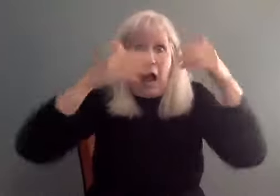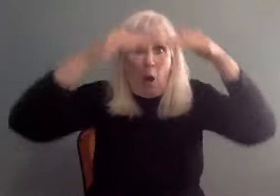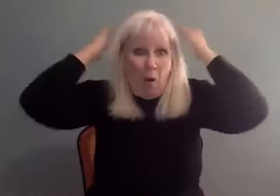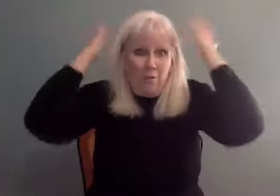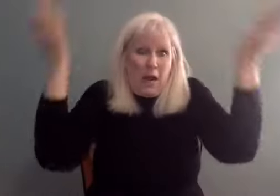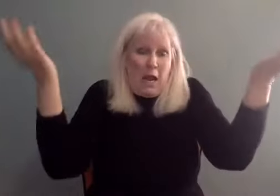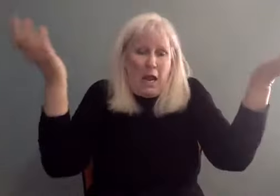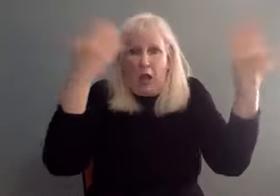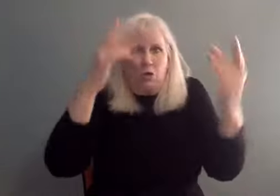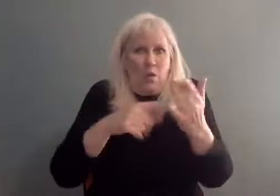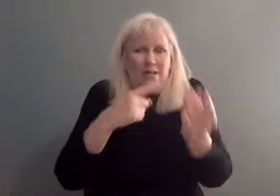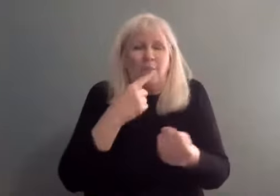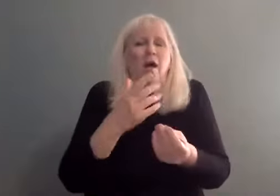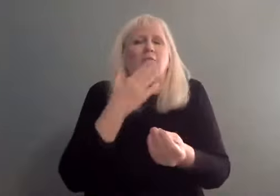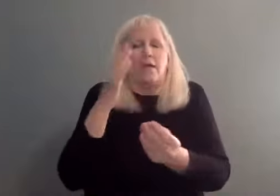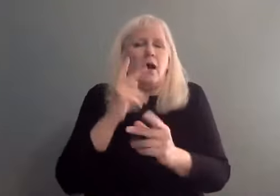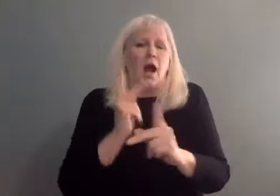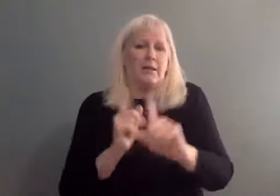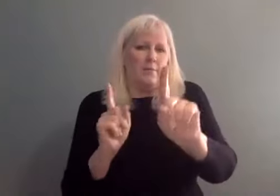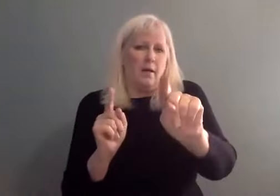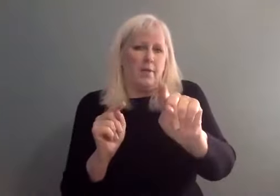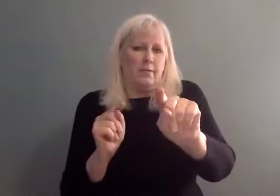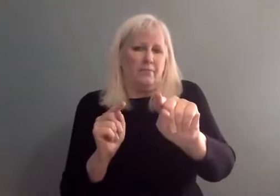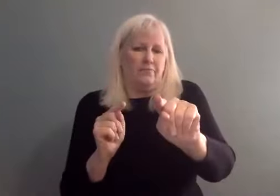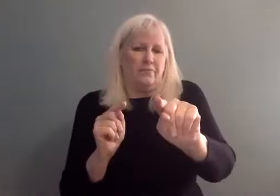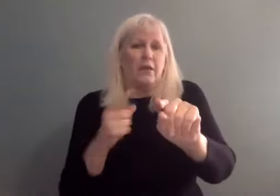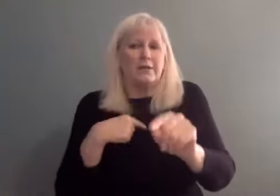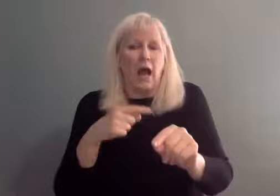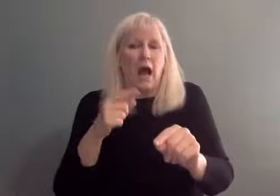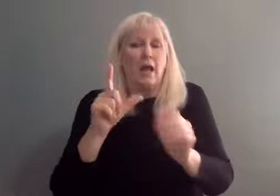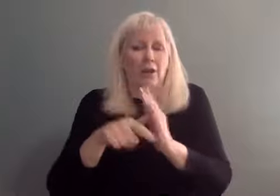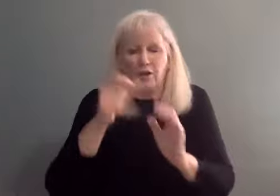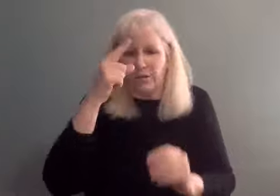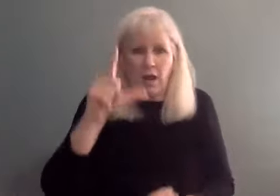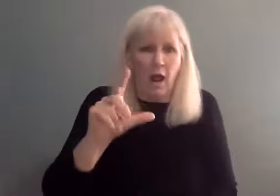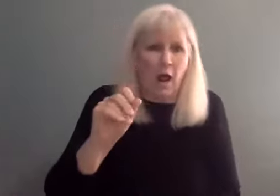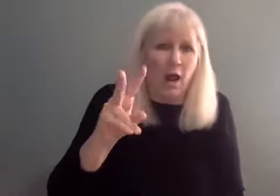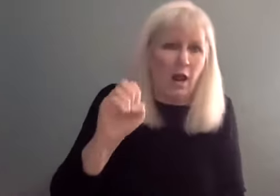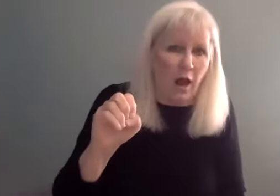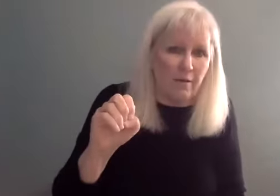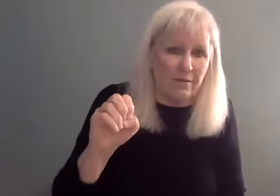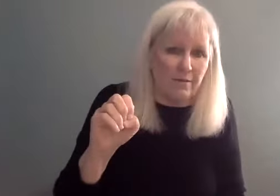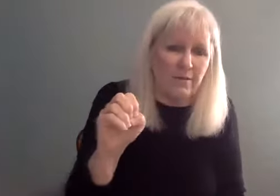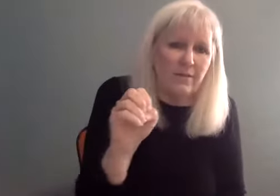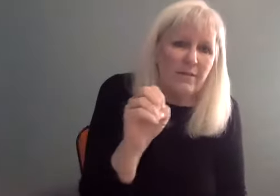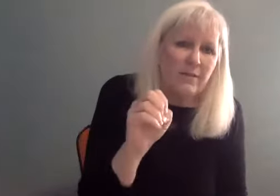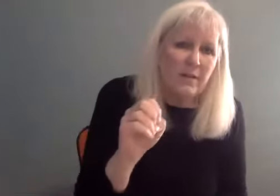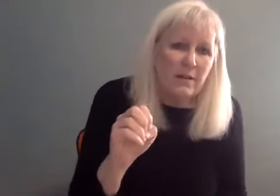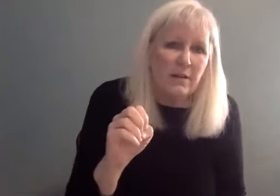Thank God I stuck around and got to hear his message, which is love is 1,000 to nothing. Love is 1,000 to nothing. It's not